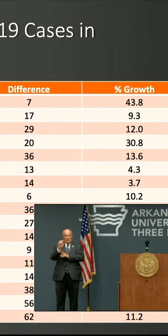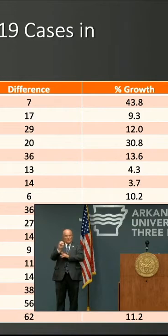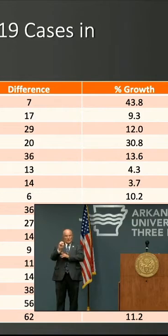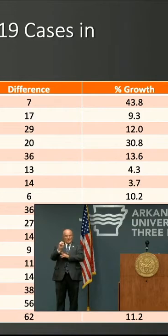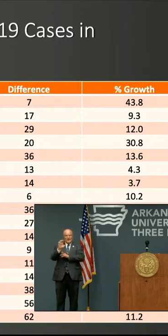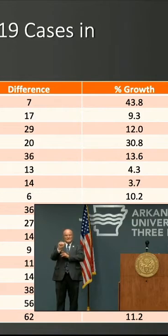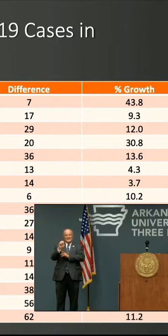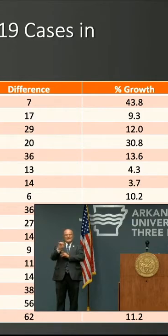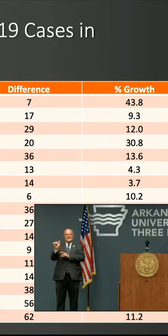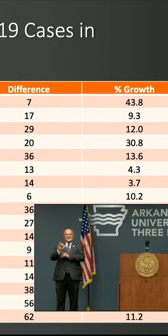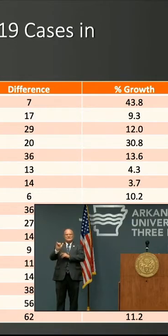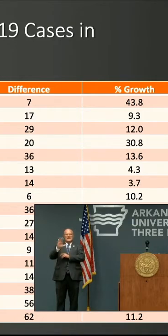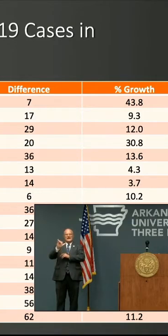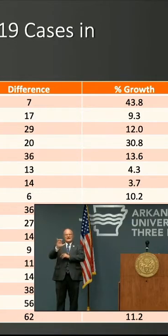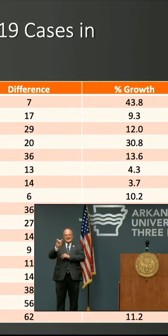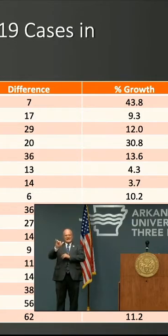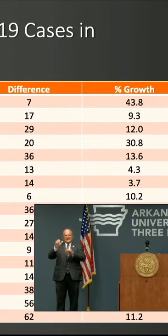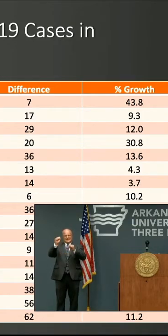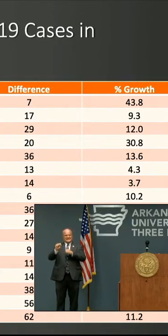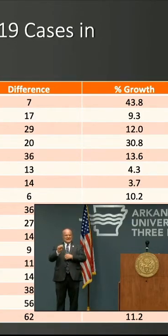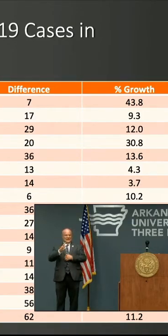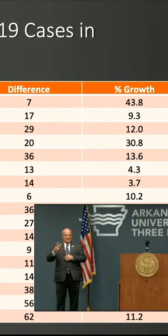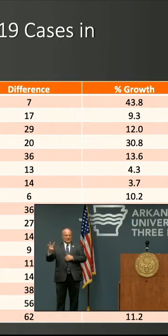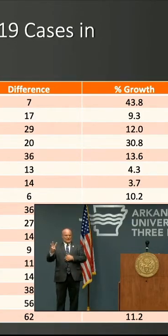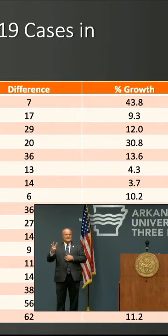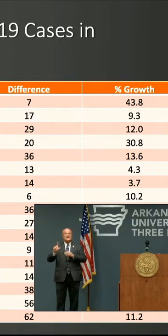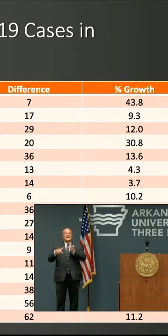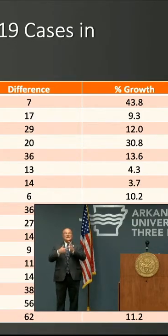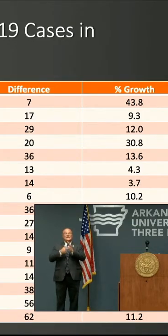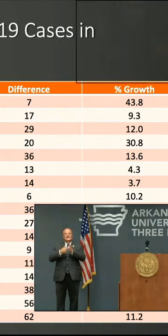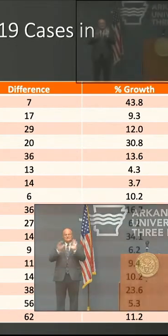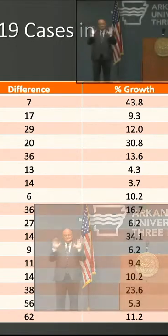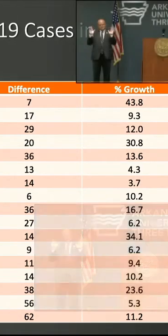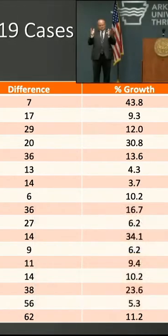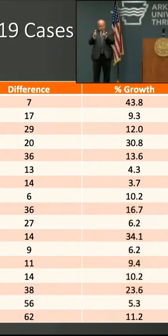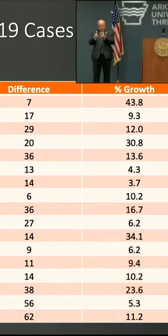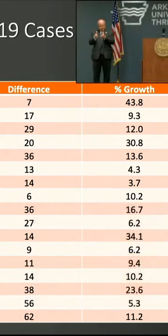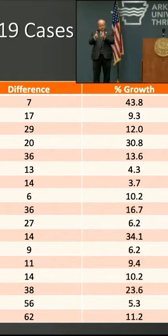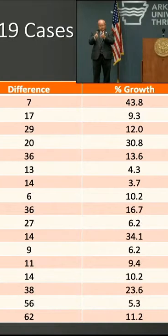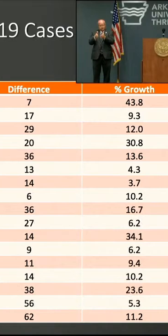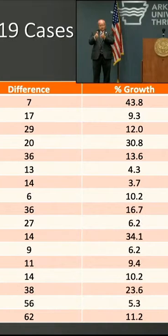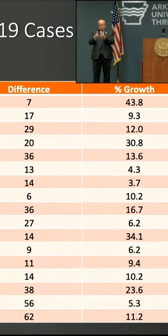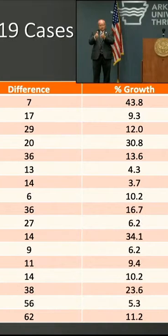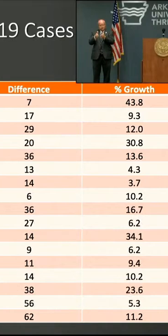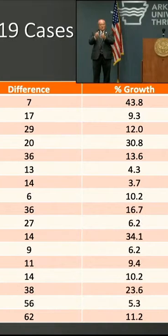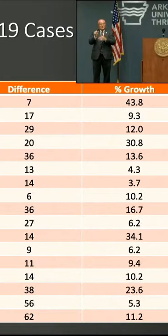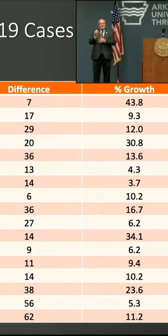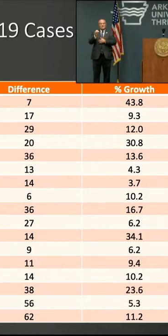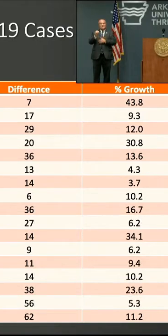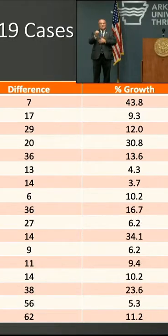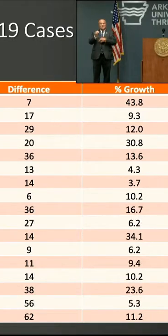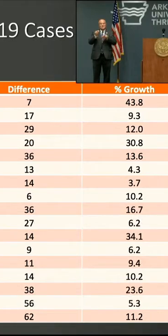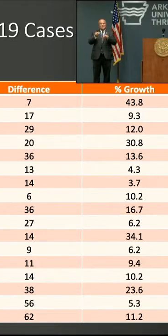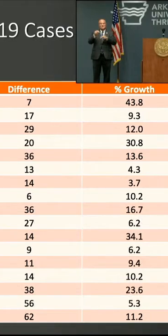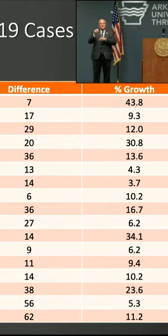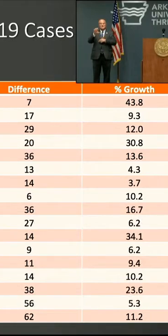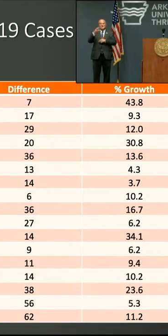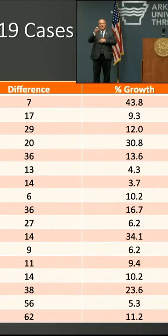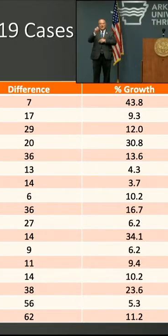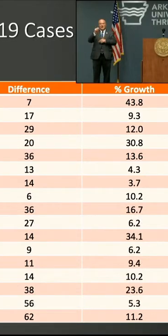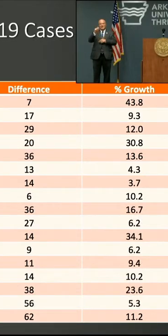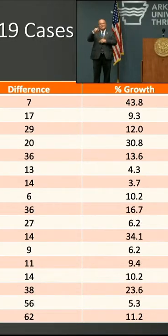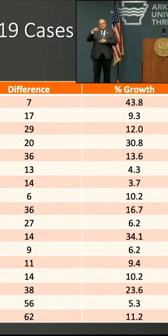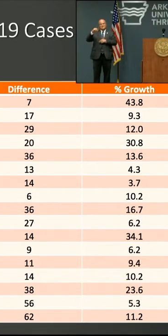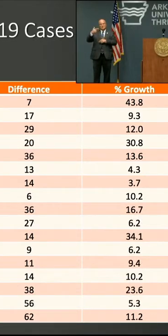of cases by county here in the Southwest region. So this breaks it even further down. And so let's look at Hot Spring